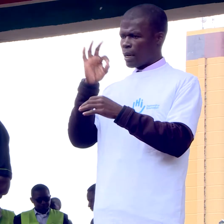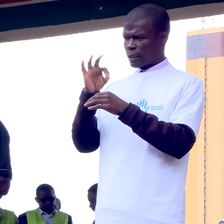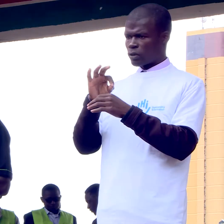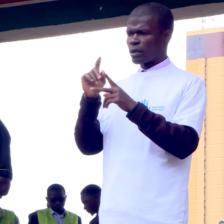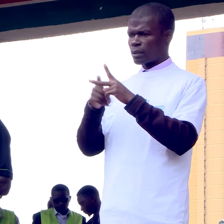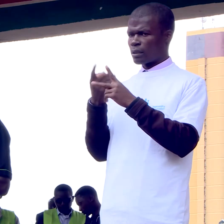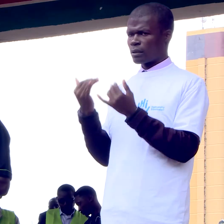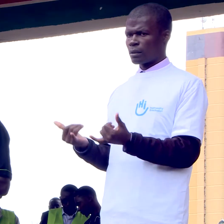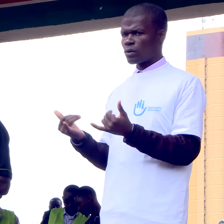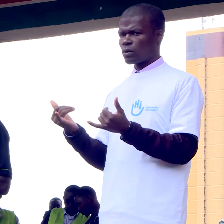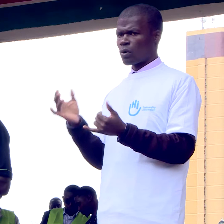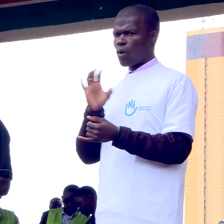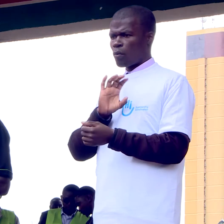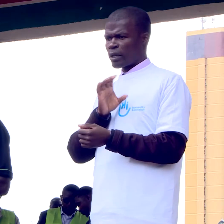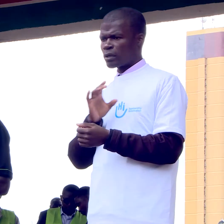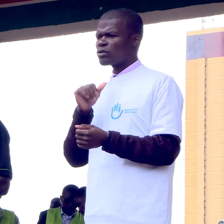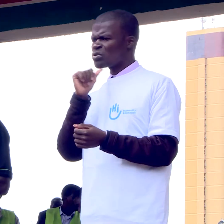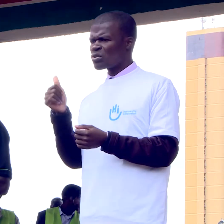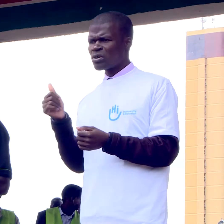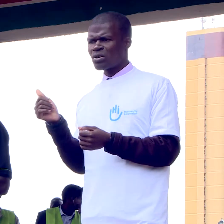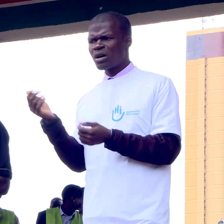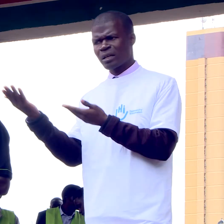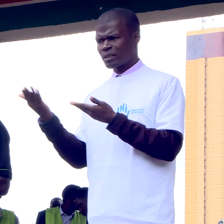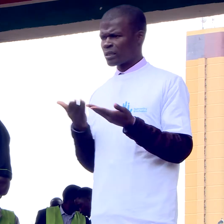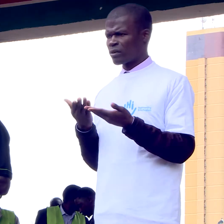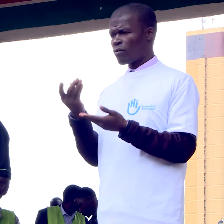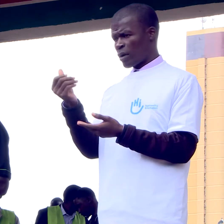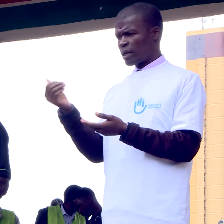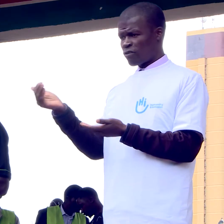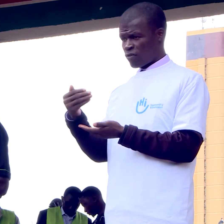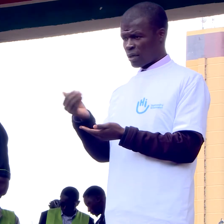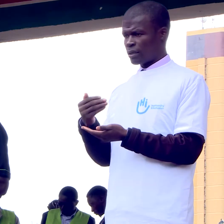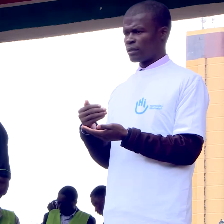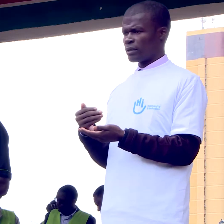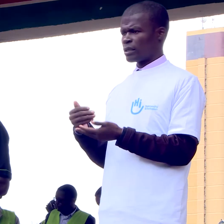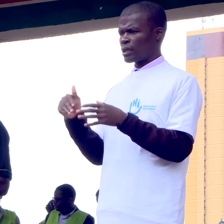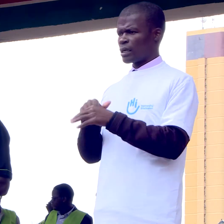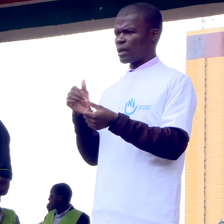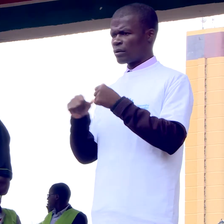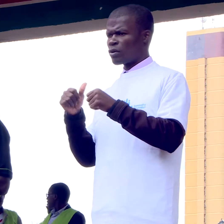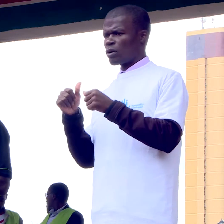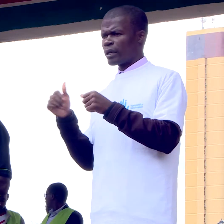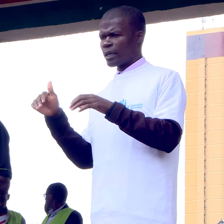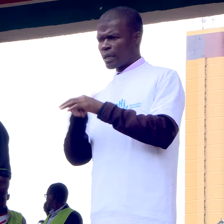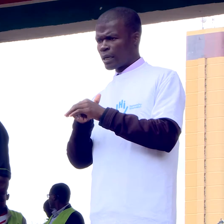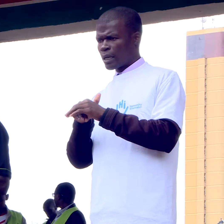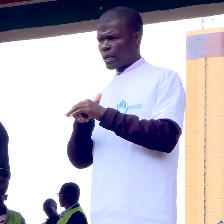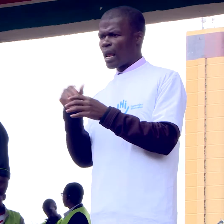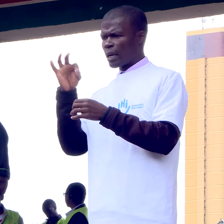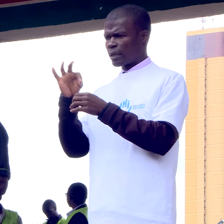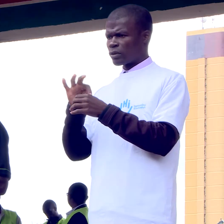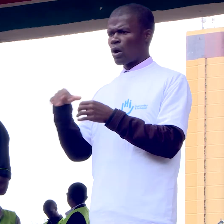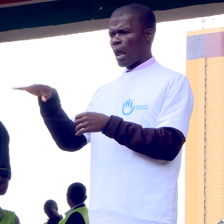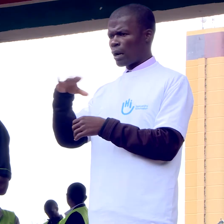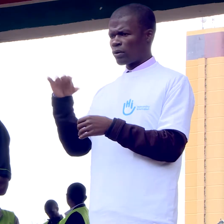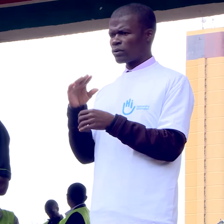the Commission has not been receiving funding to operationalize its activities within the electoral cycle. This may not only